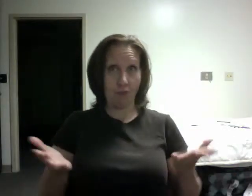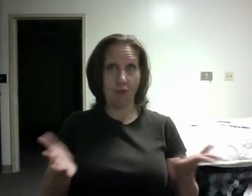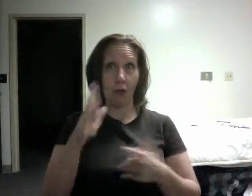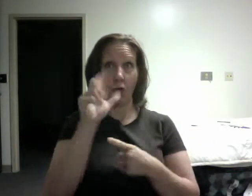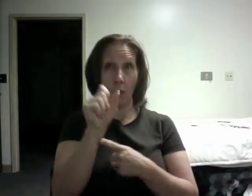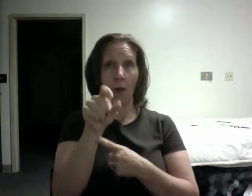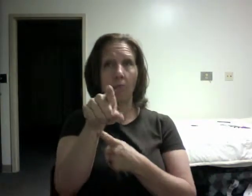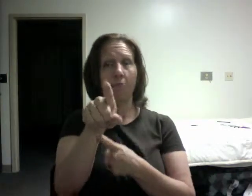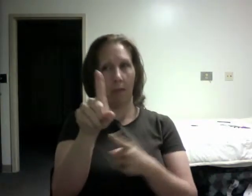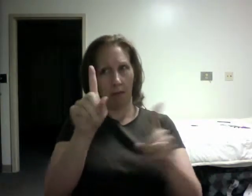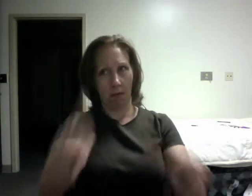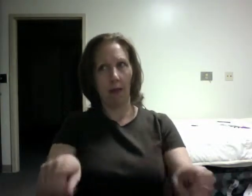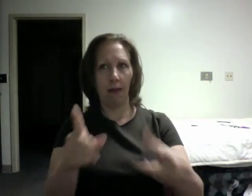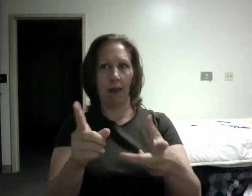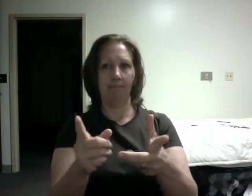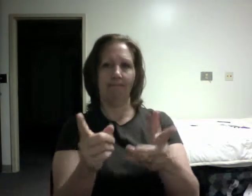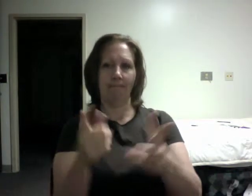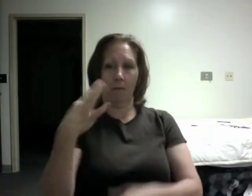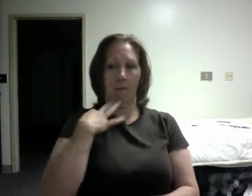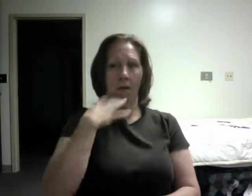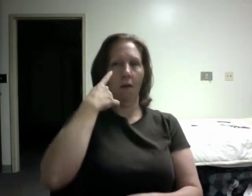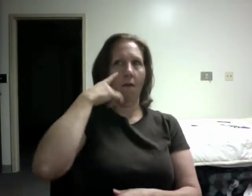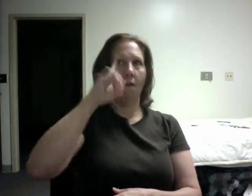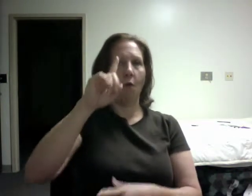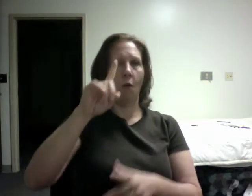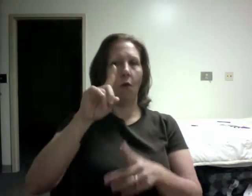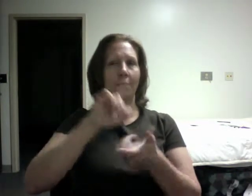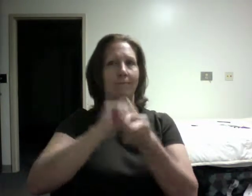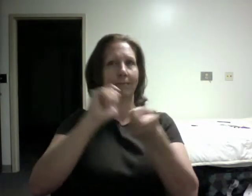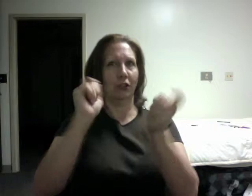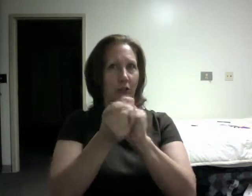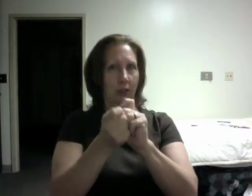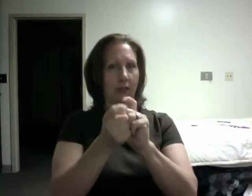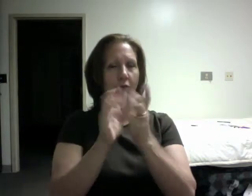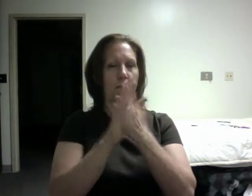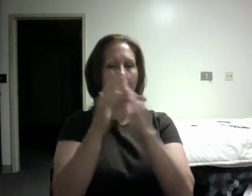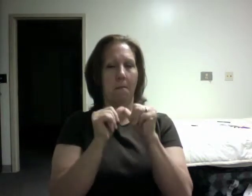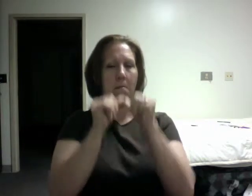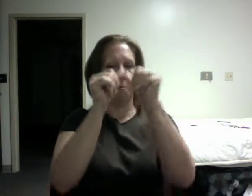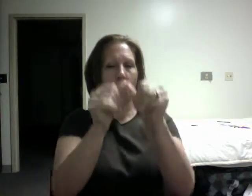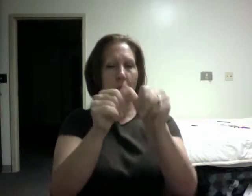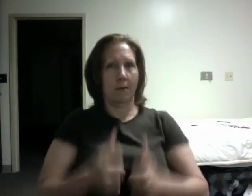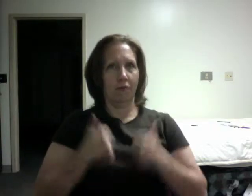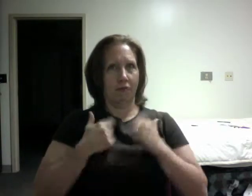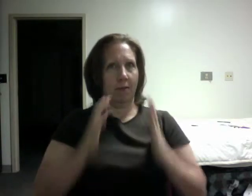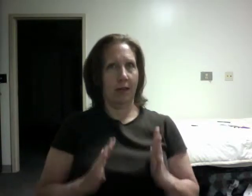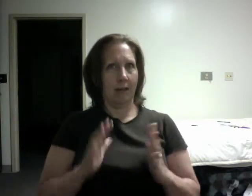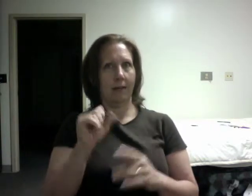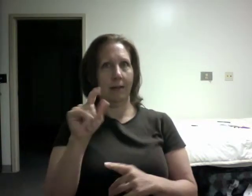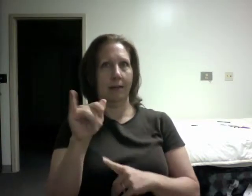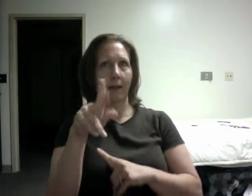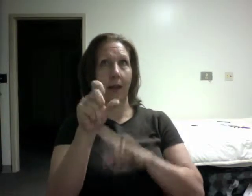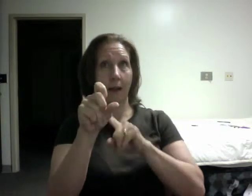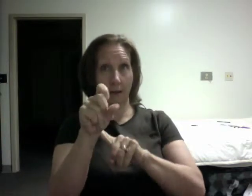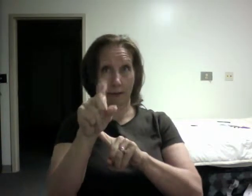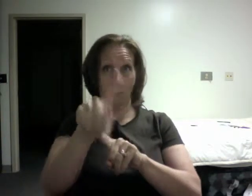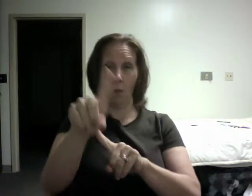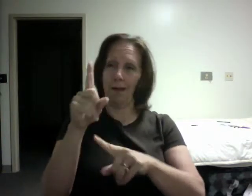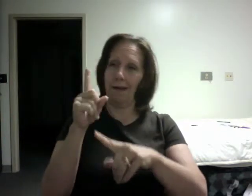to permanent resident status after a visa number becomes available for them. If they are outside the United States,